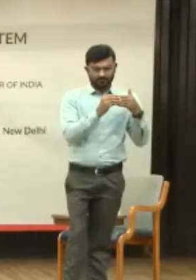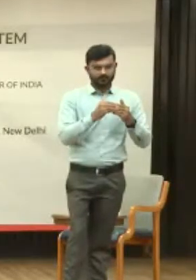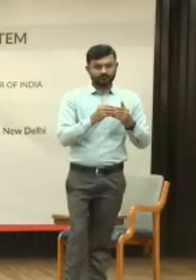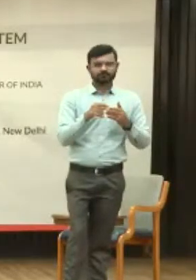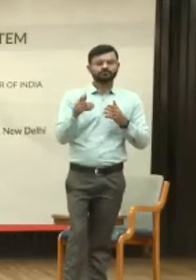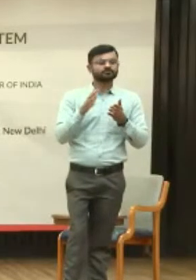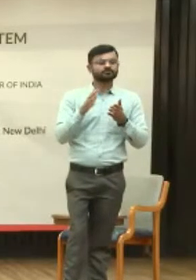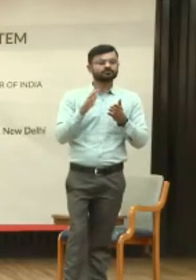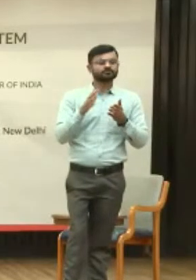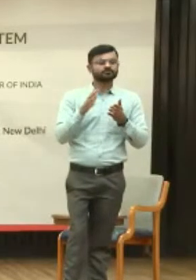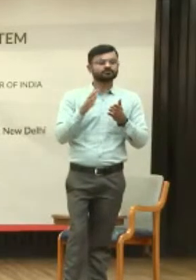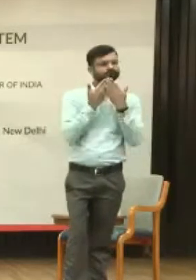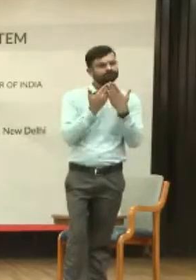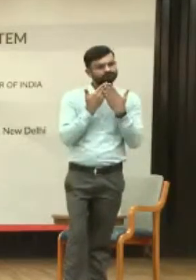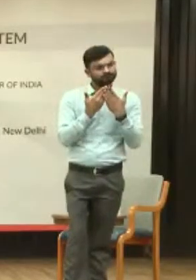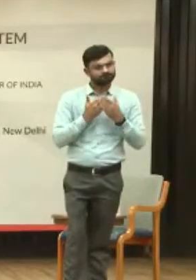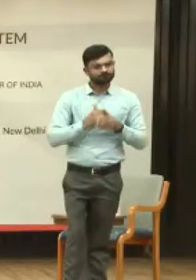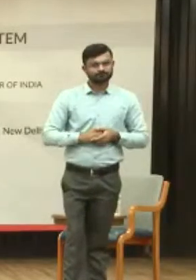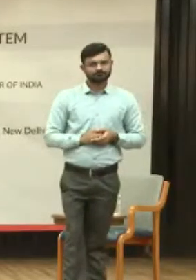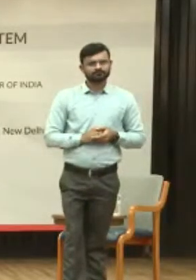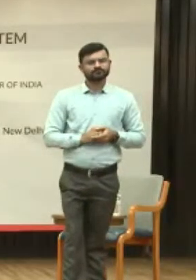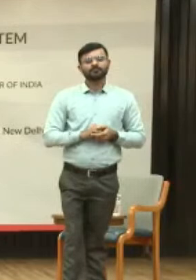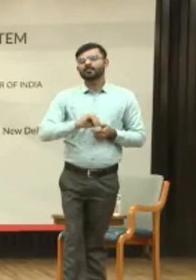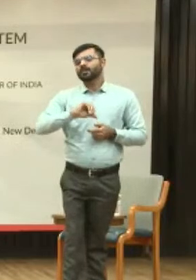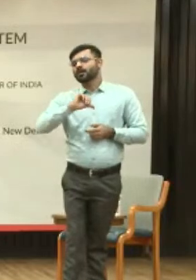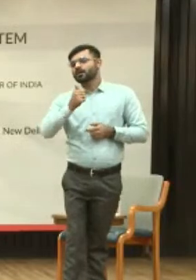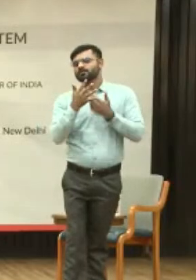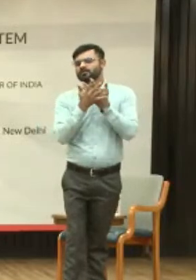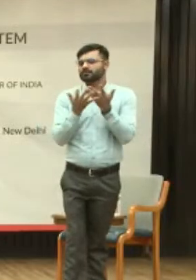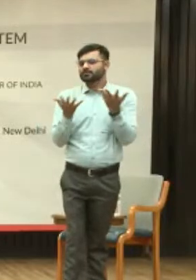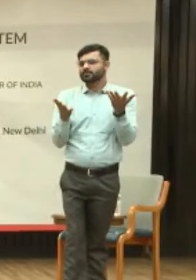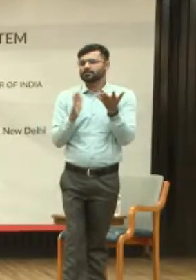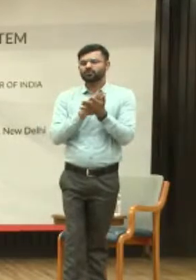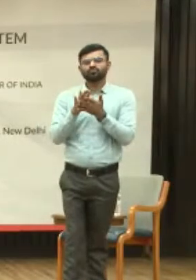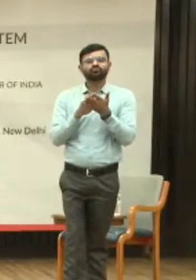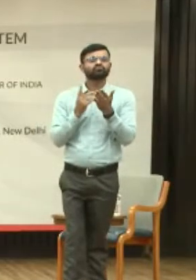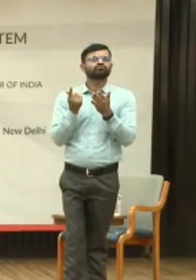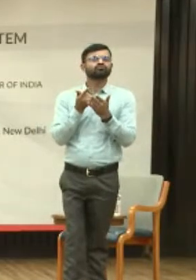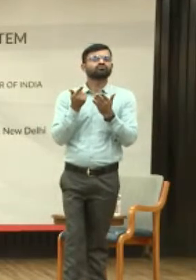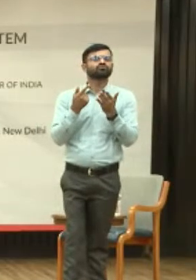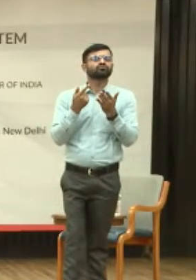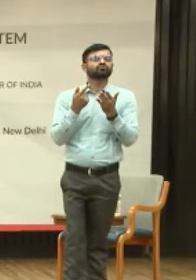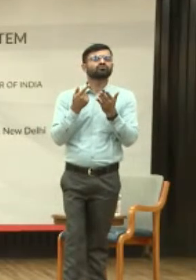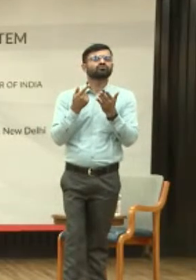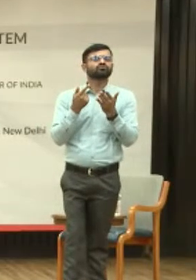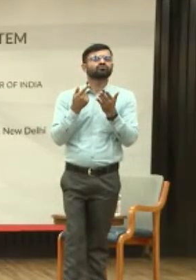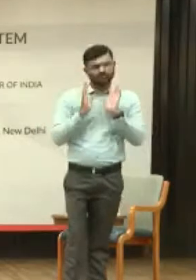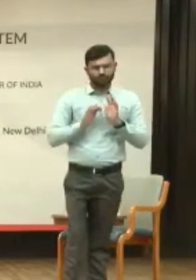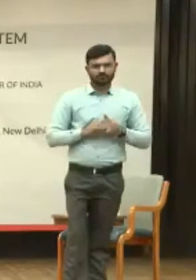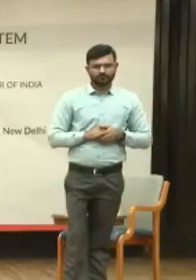has done a study on unnecessary imprisonment provisions.